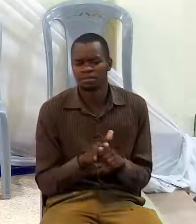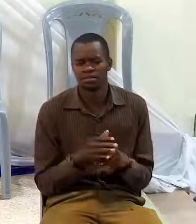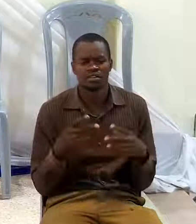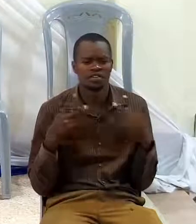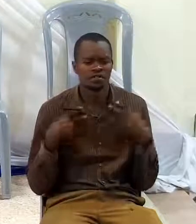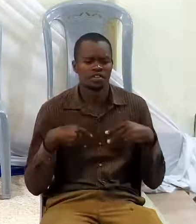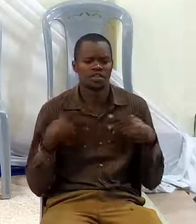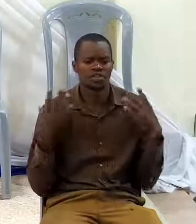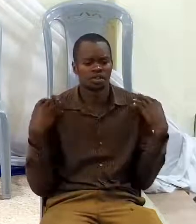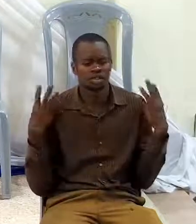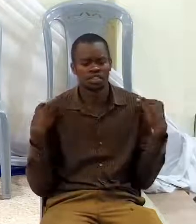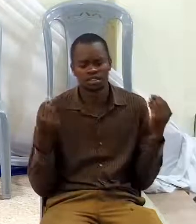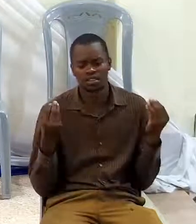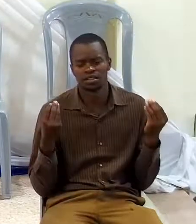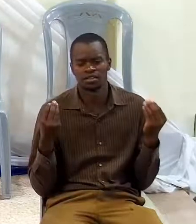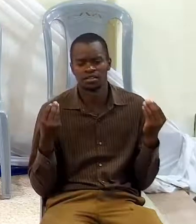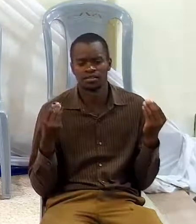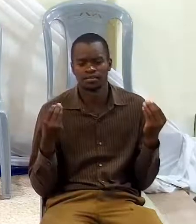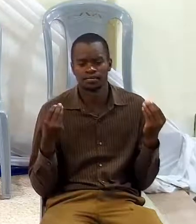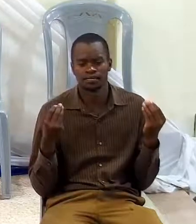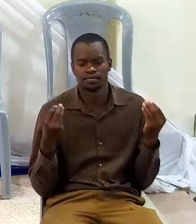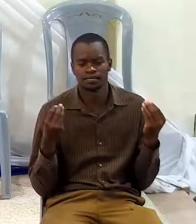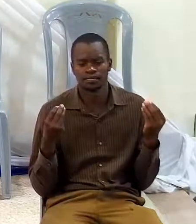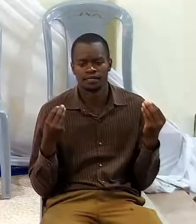aerobic exercises. That which